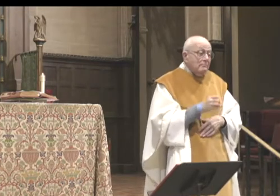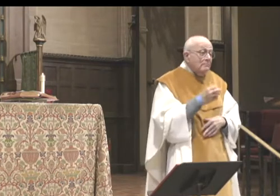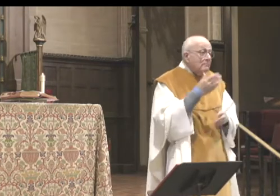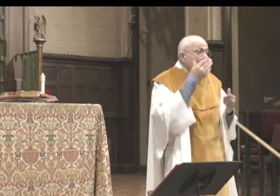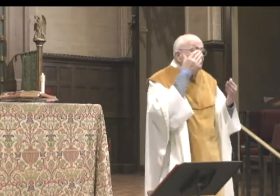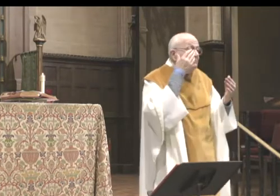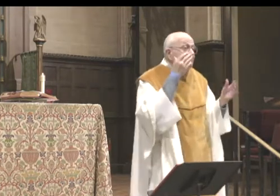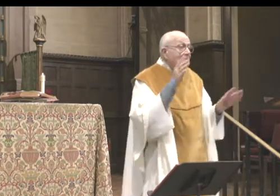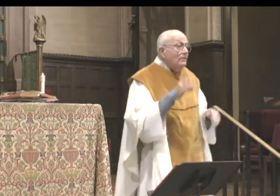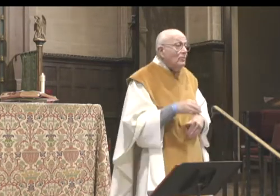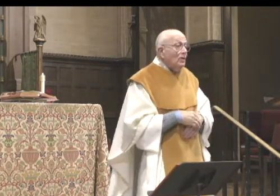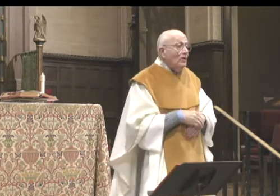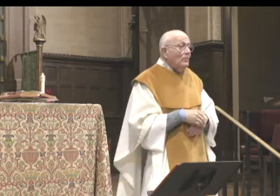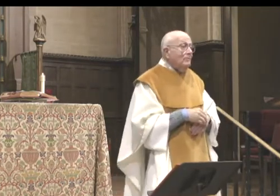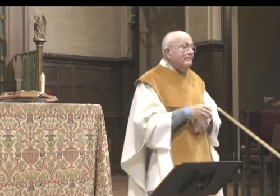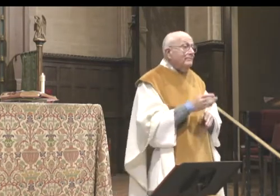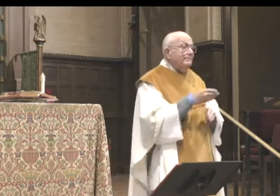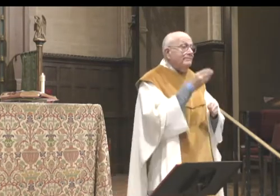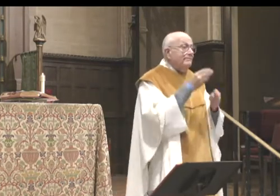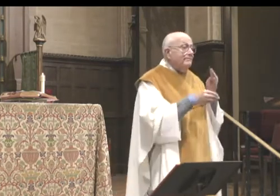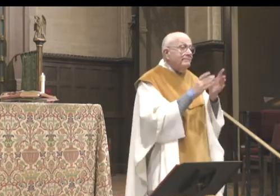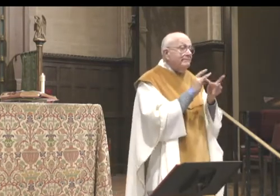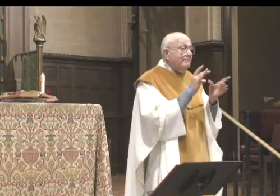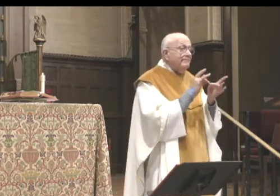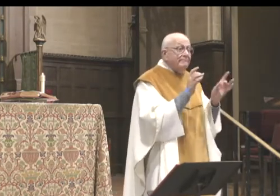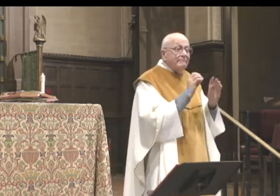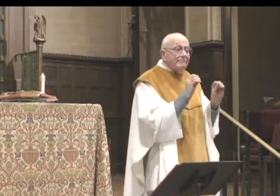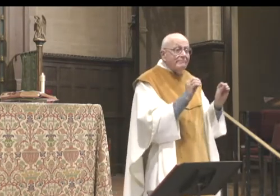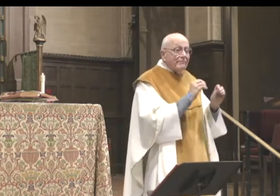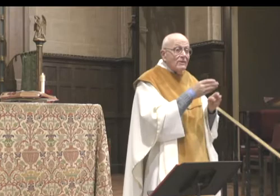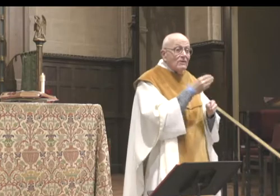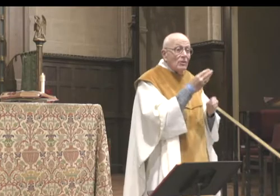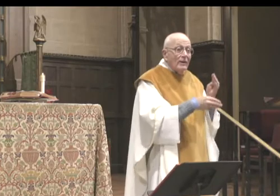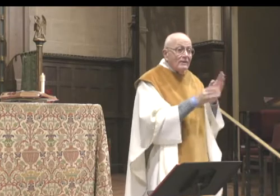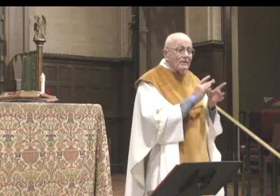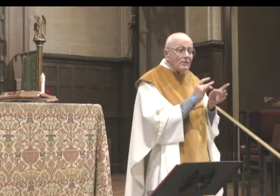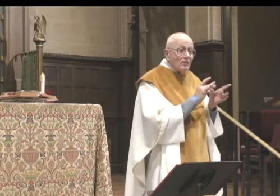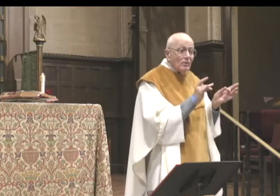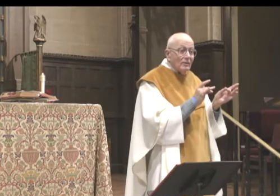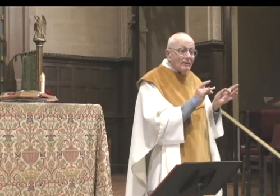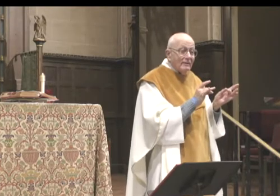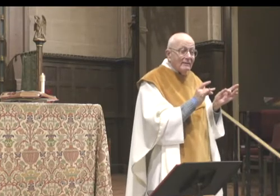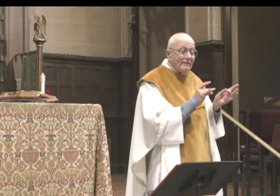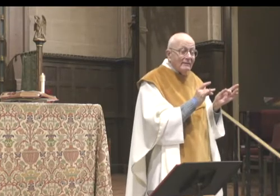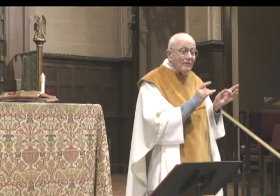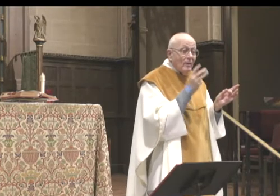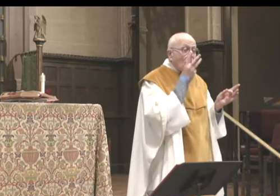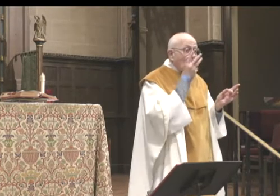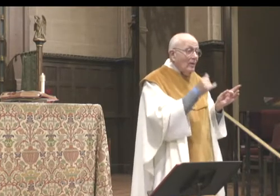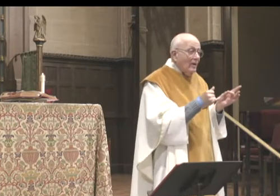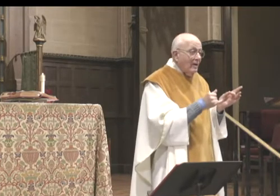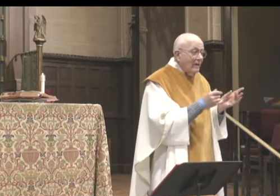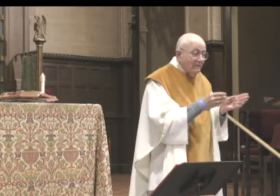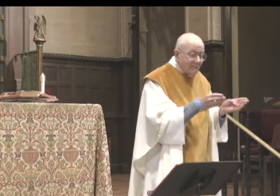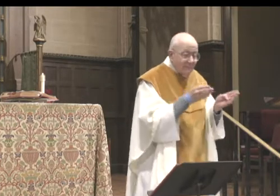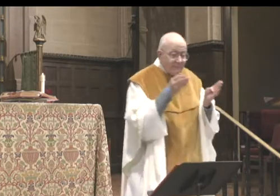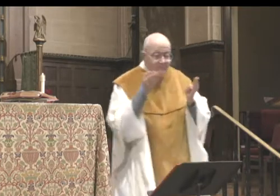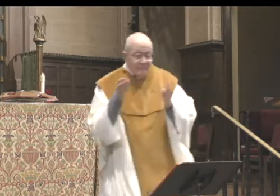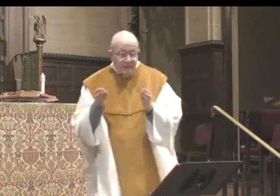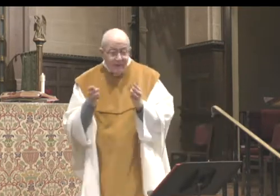stupid." We don't know. The end of the story, there was no end to the story. Why?